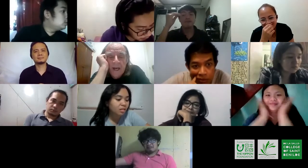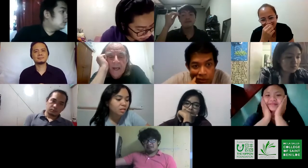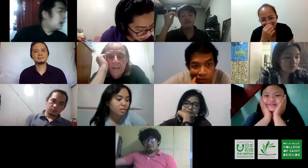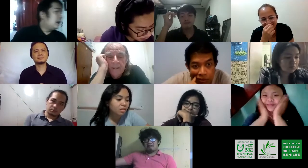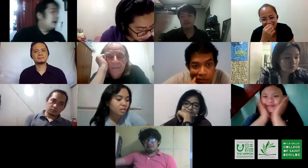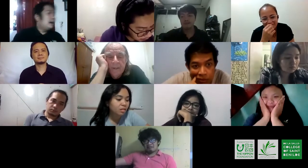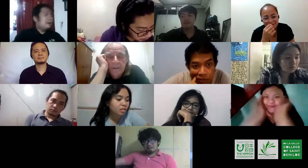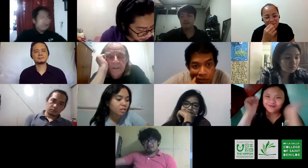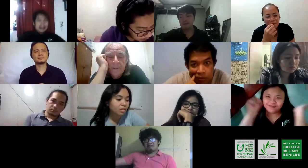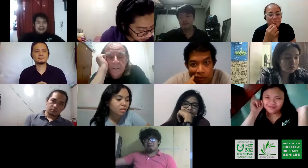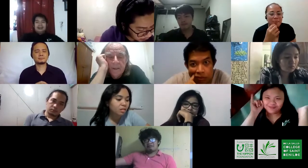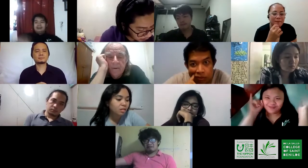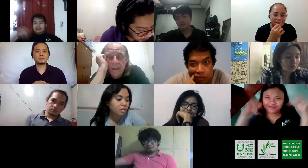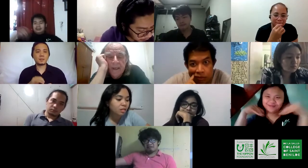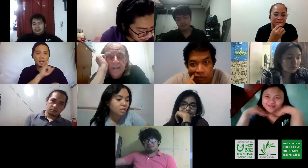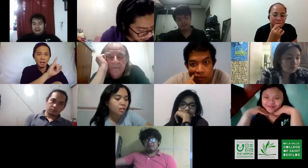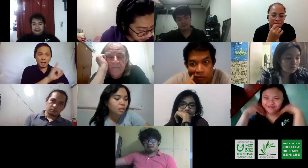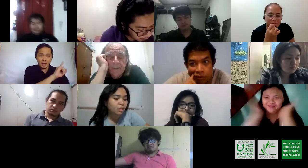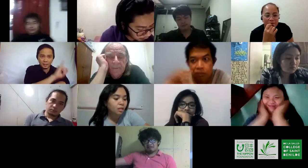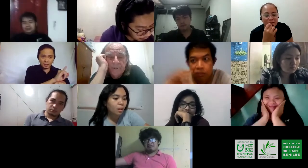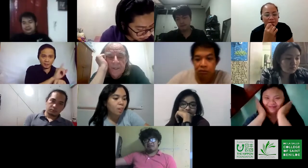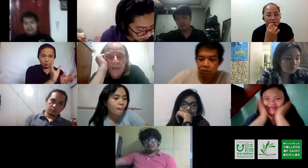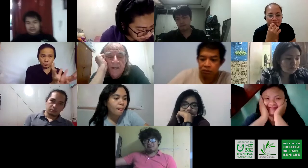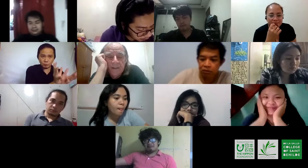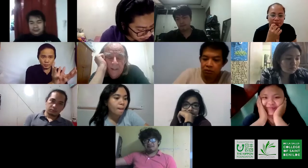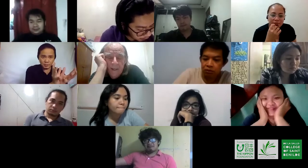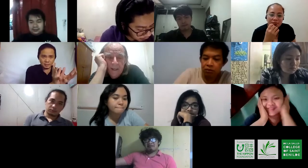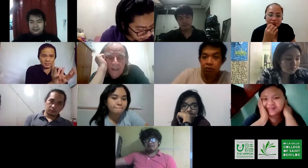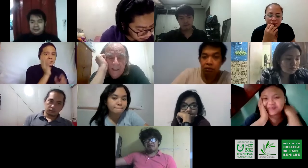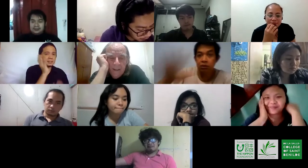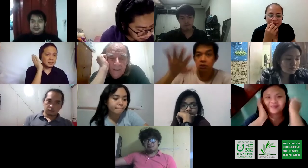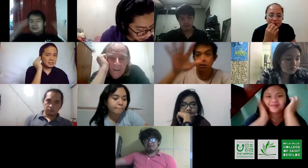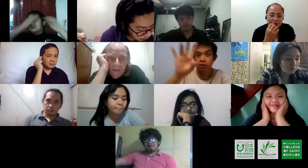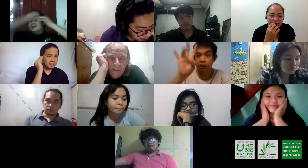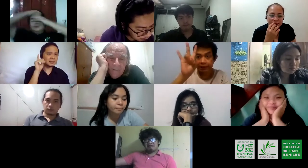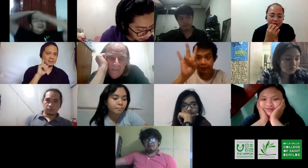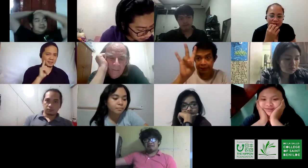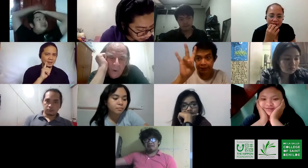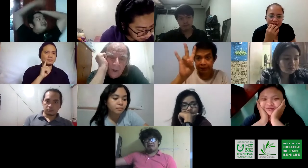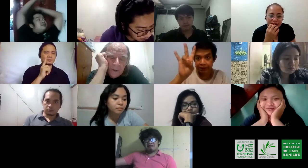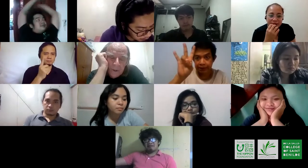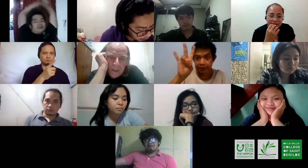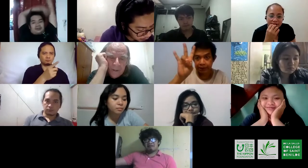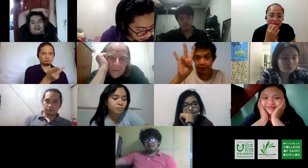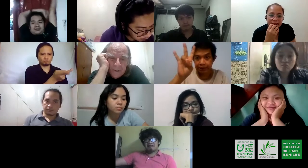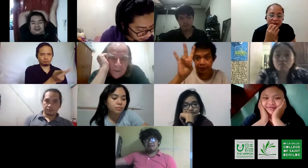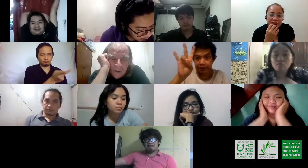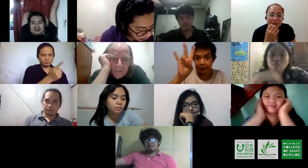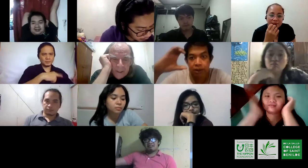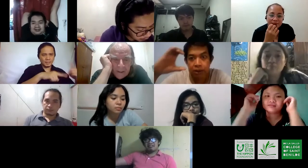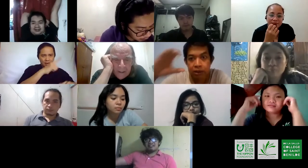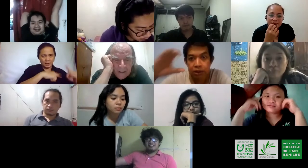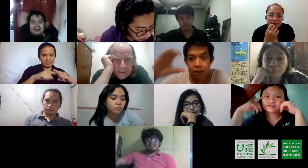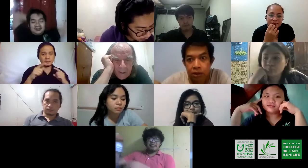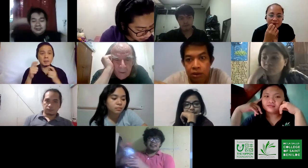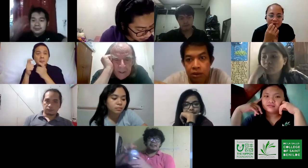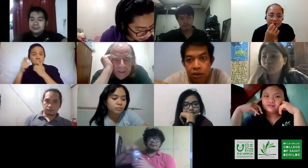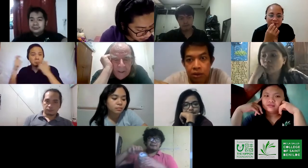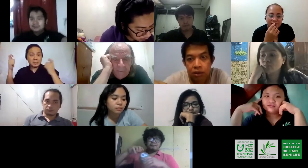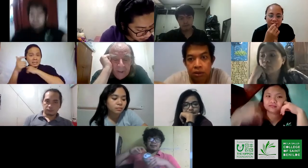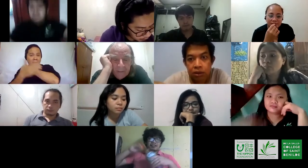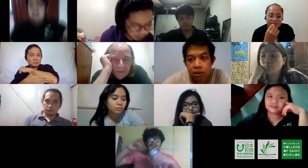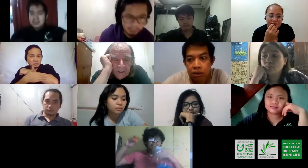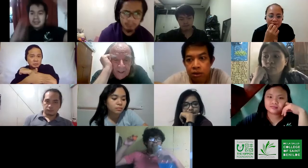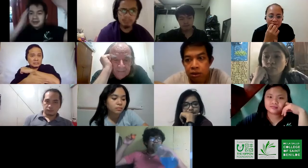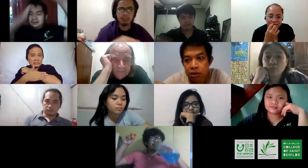So in the island communities, hearing and deaf people sign. In the larger countries, urban areas, only the